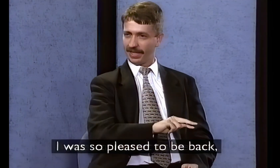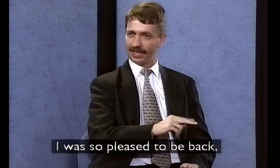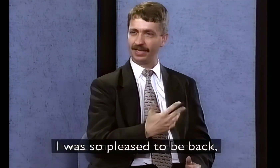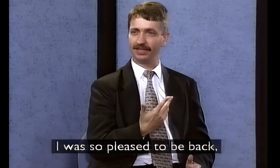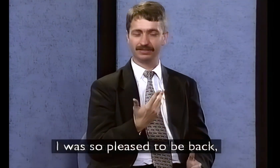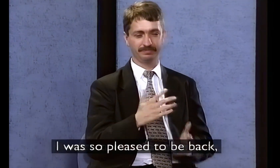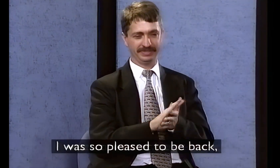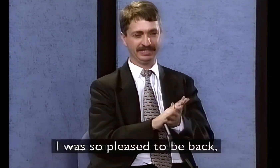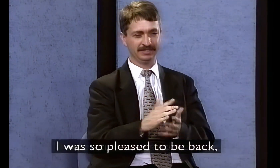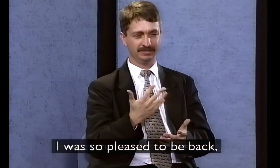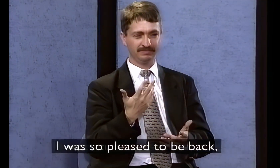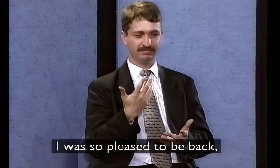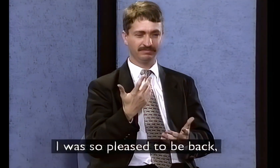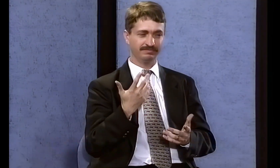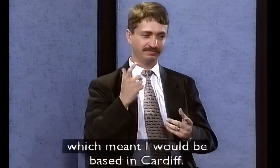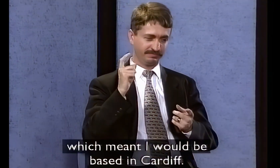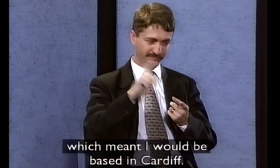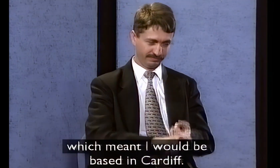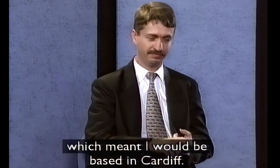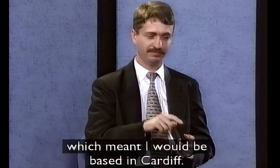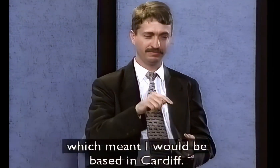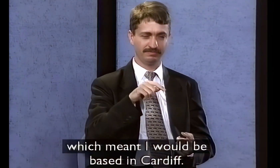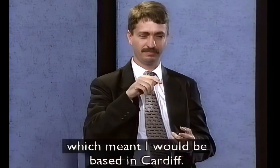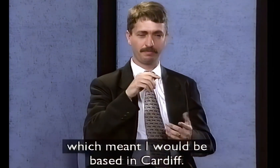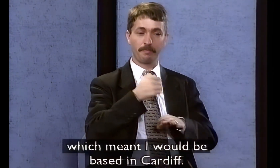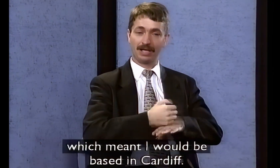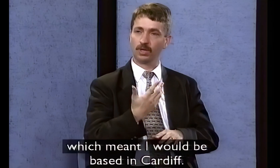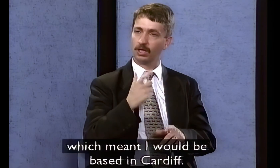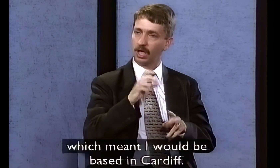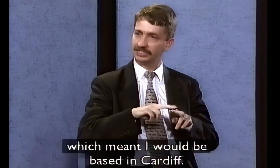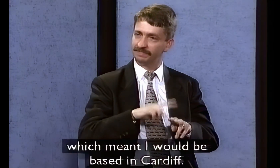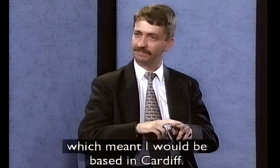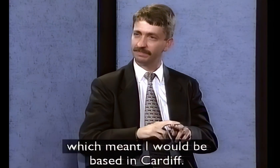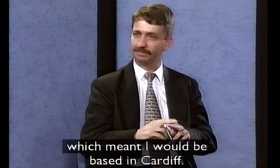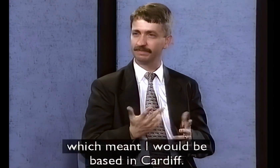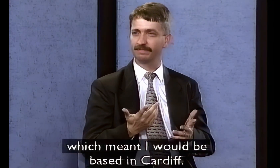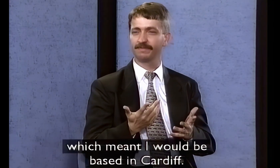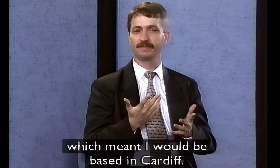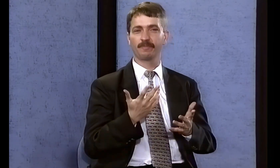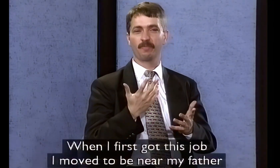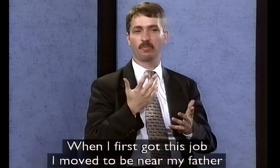I was so pleased to be back, which meant that I'd be based here in Cardiff.